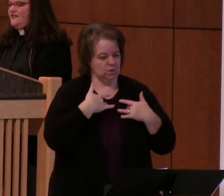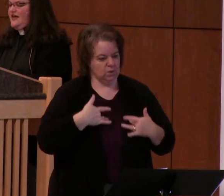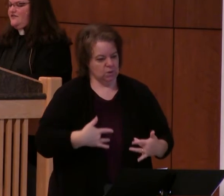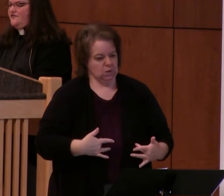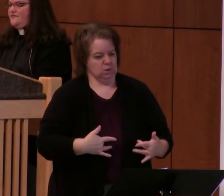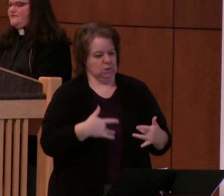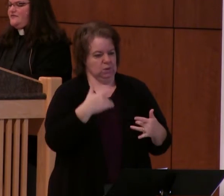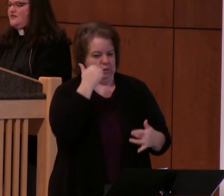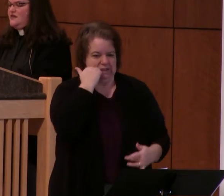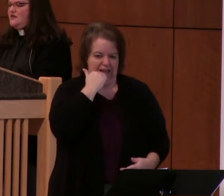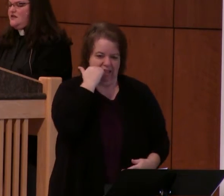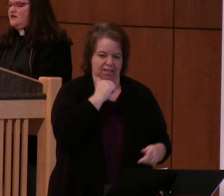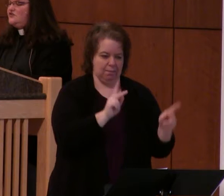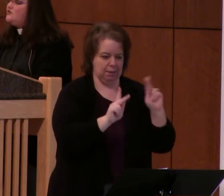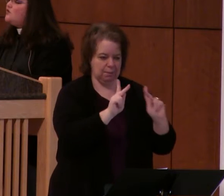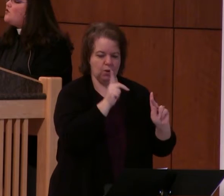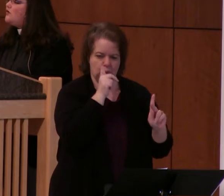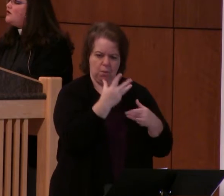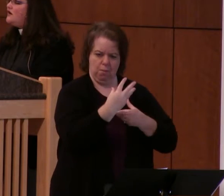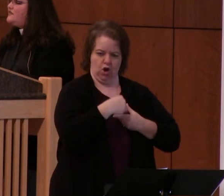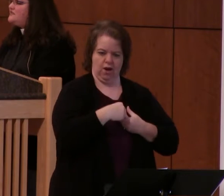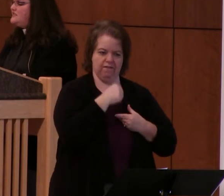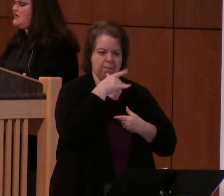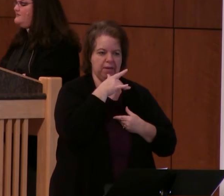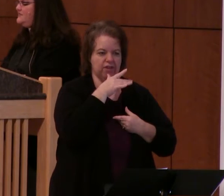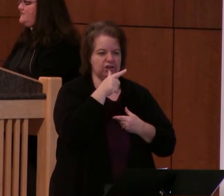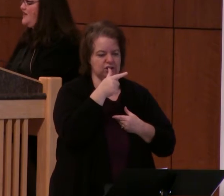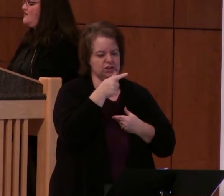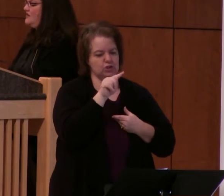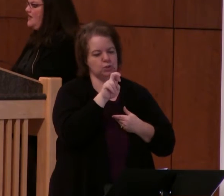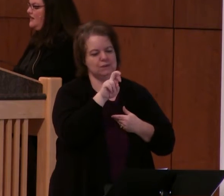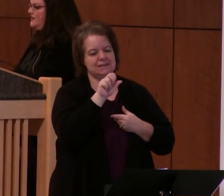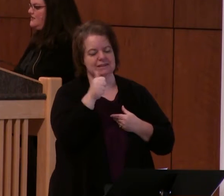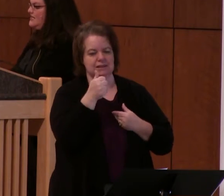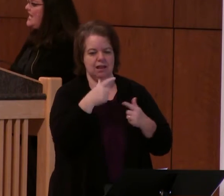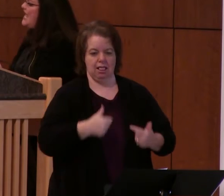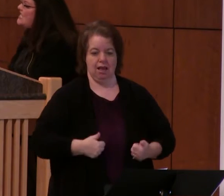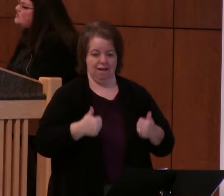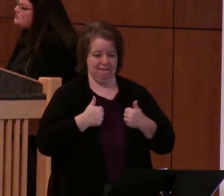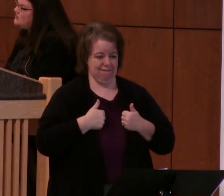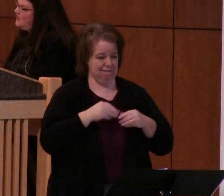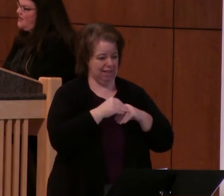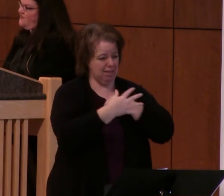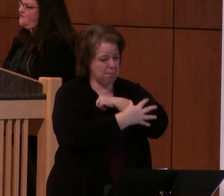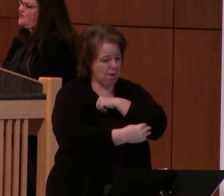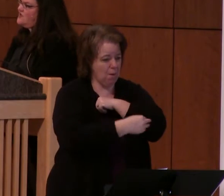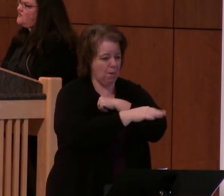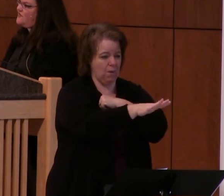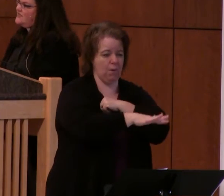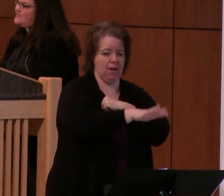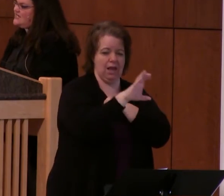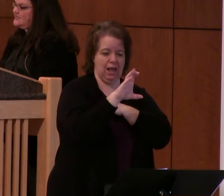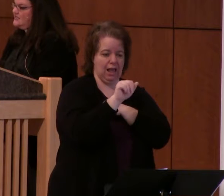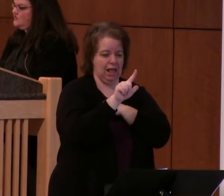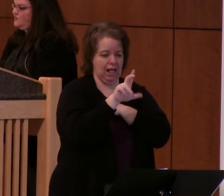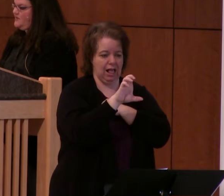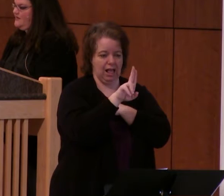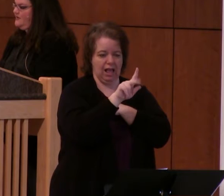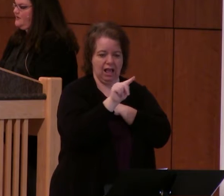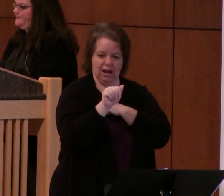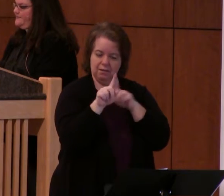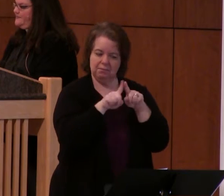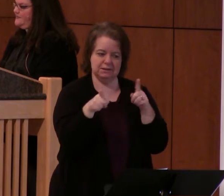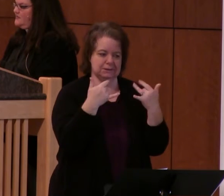her daily life. It showed the horror in the slums of Calcutta and her love for these